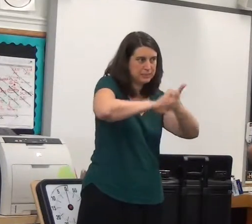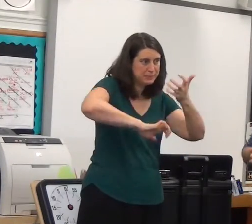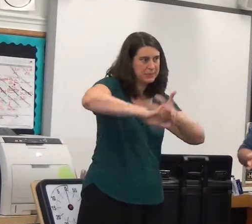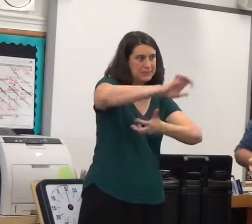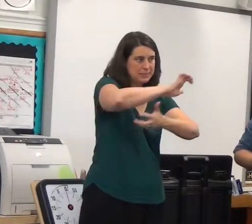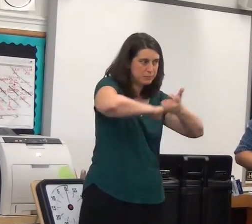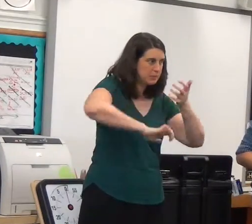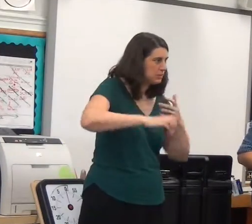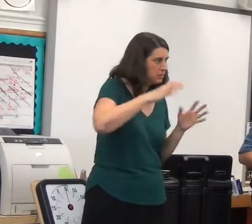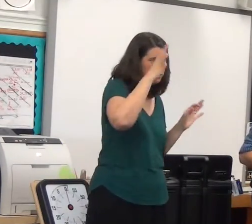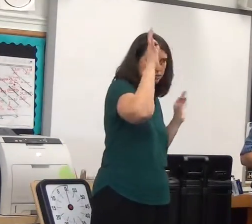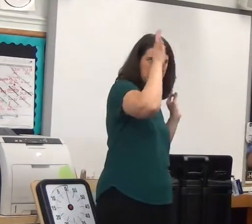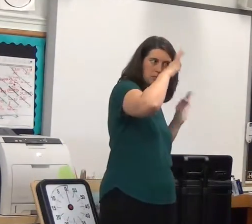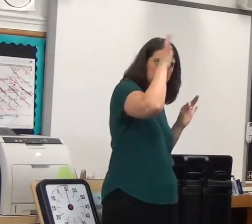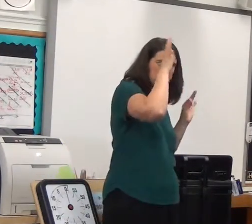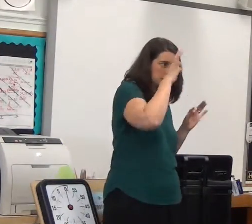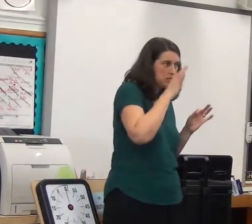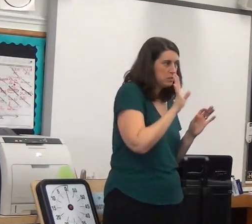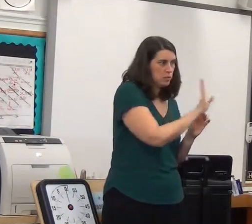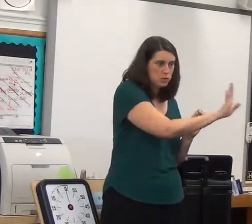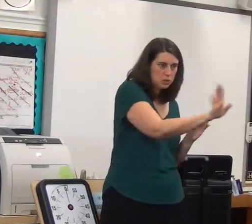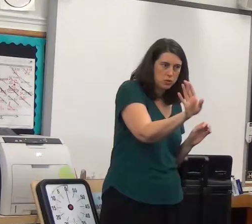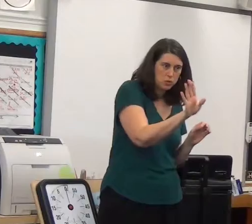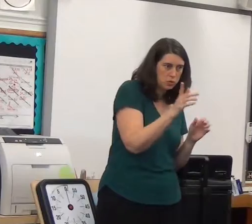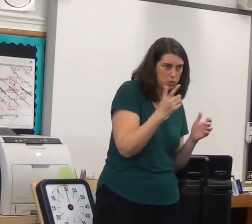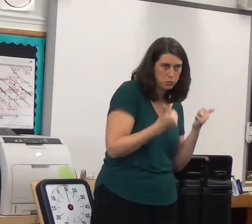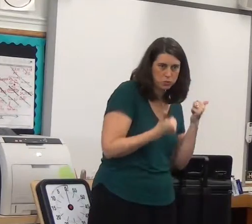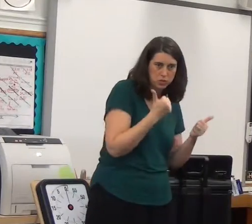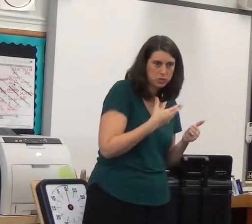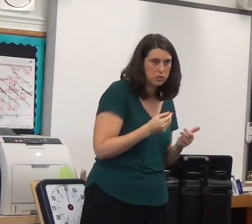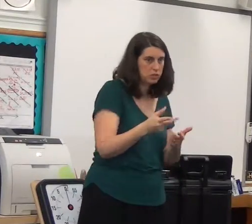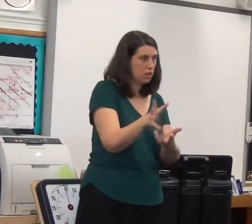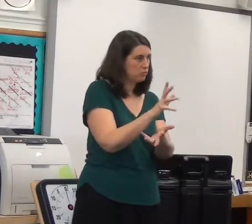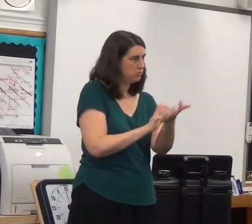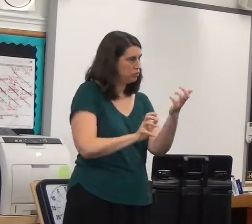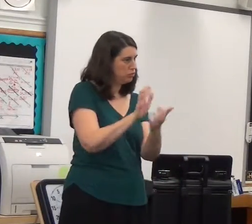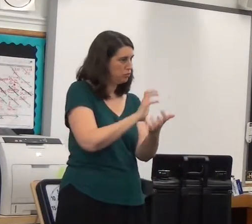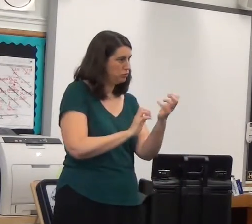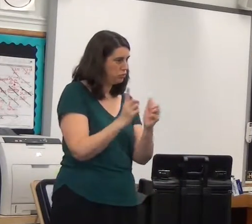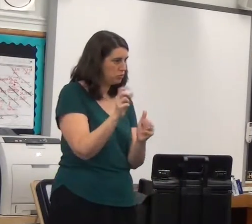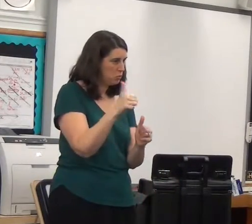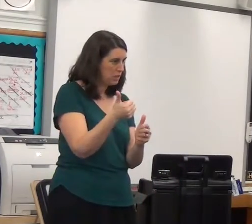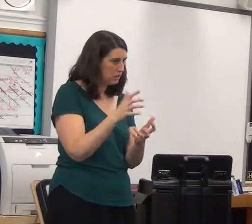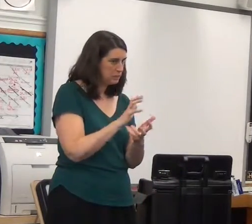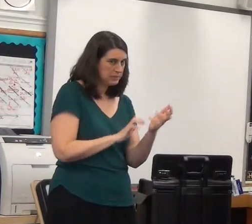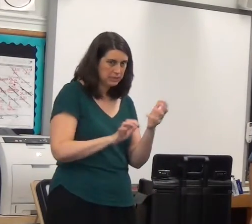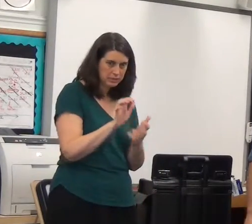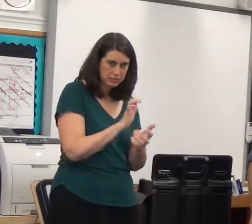I can know what those cards are, and now there's no way I can know where they are.